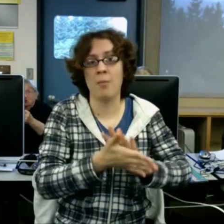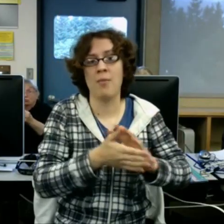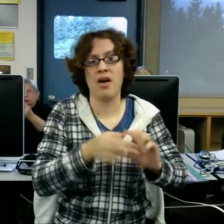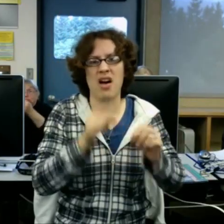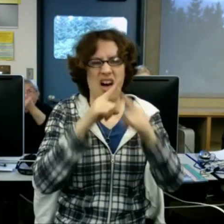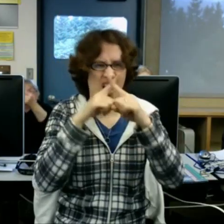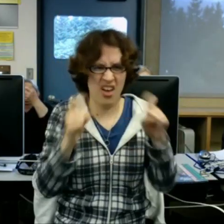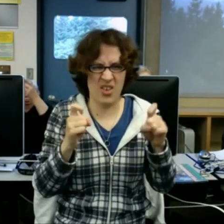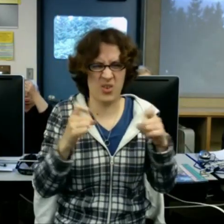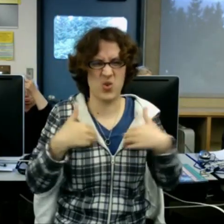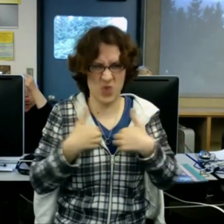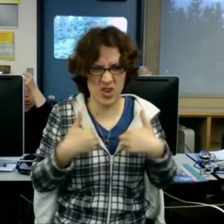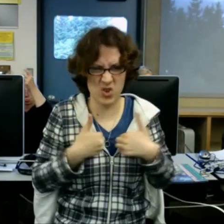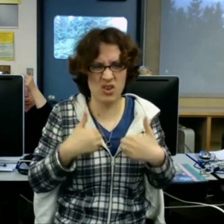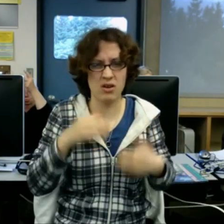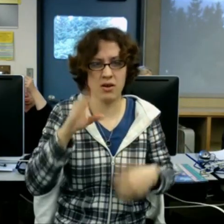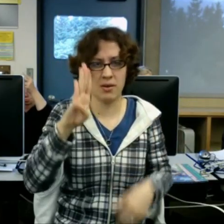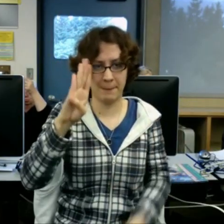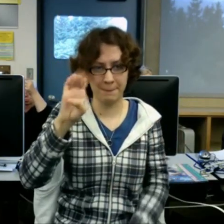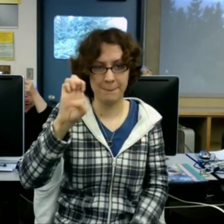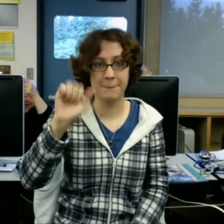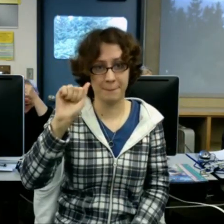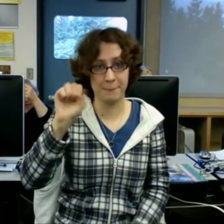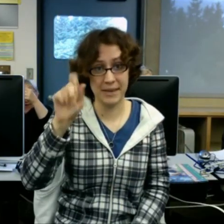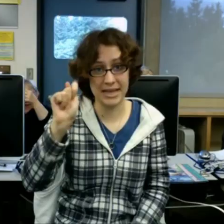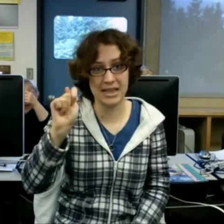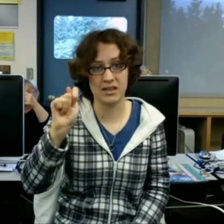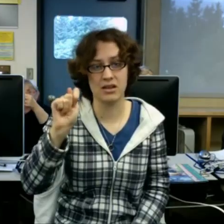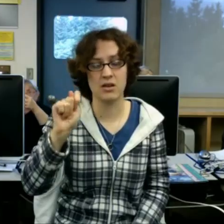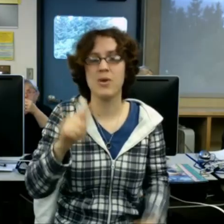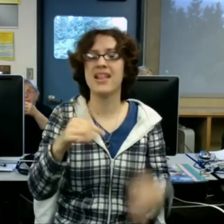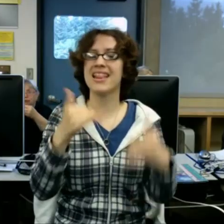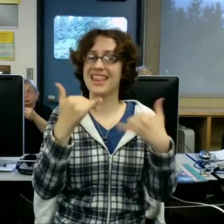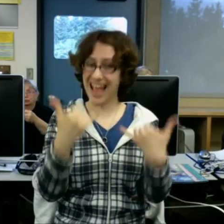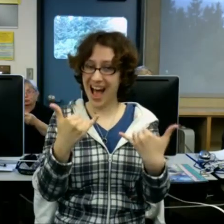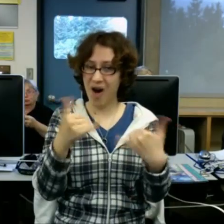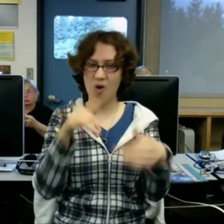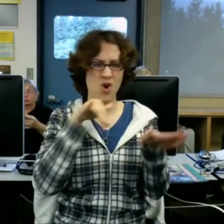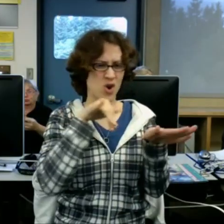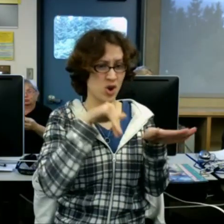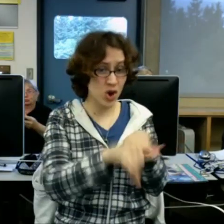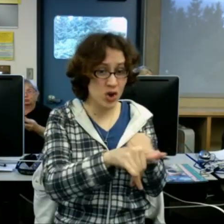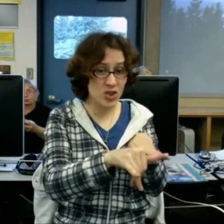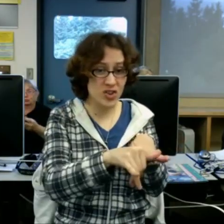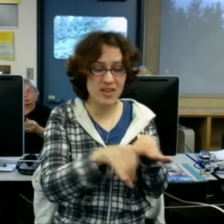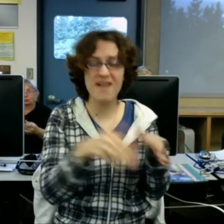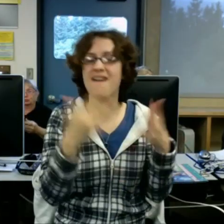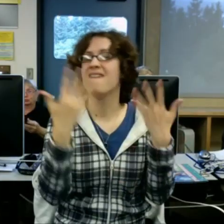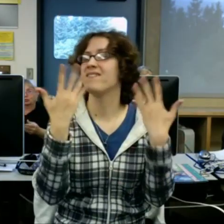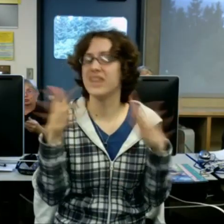into an ugly creature, a beast. Well, now the curse was broken